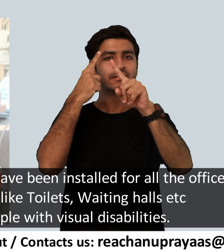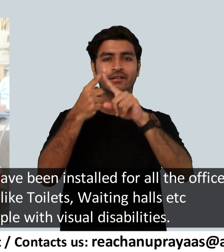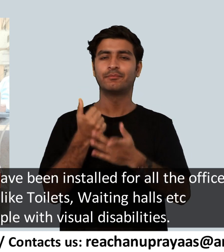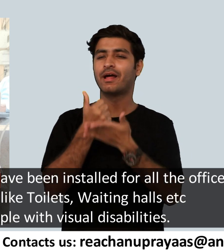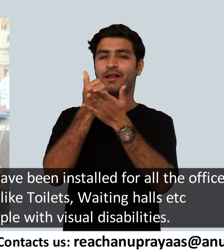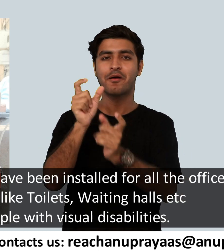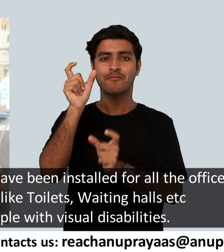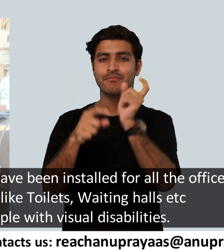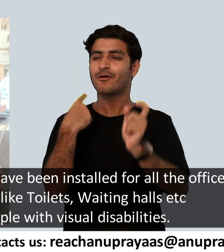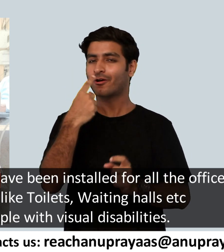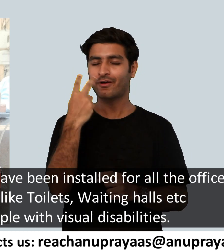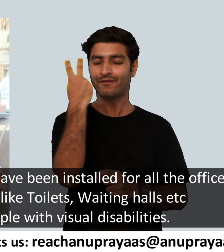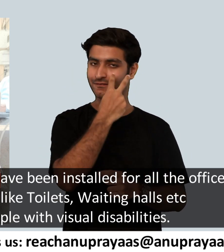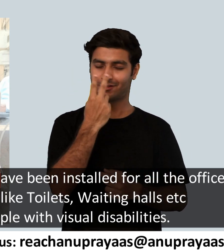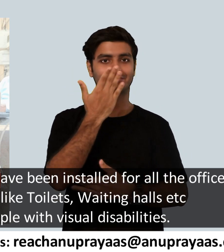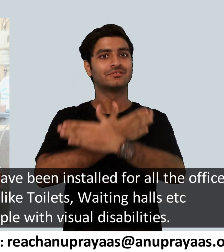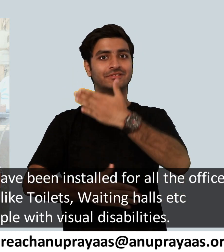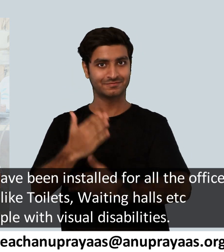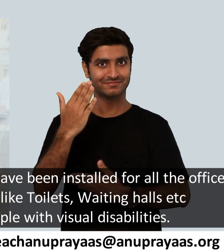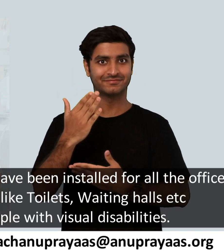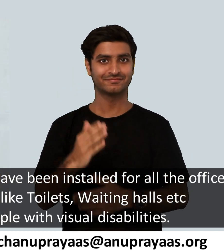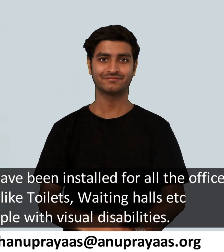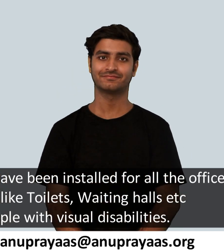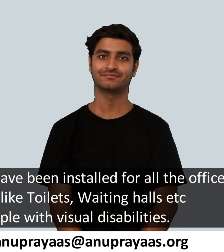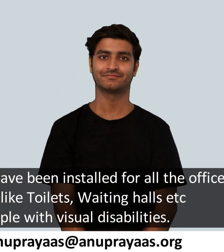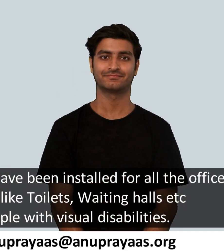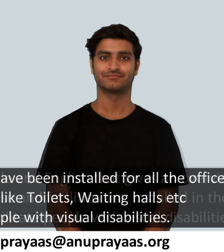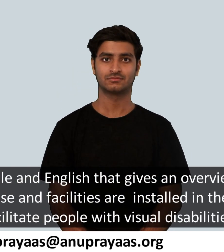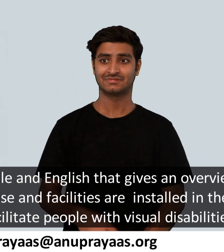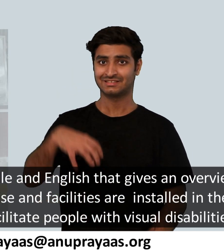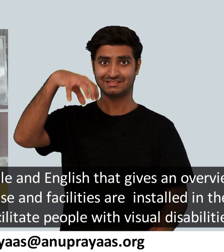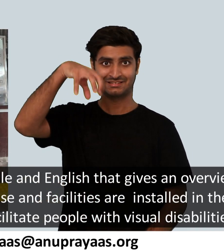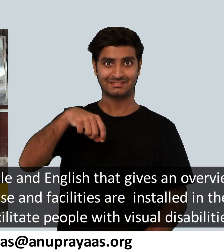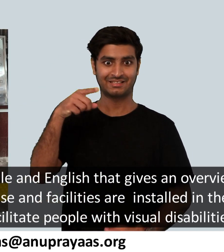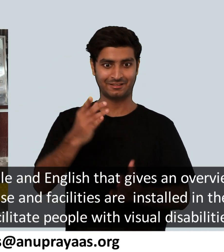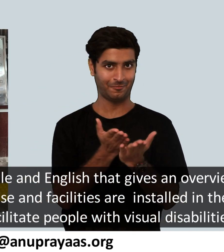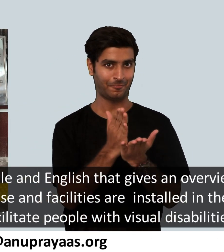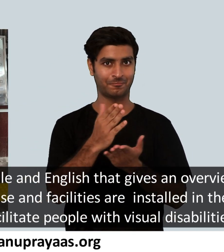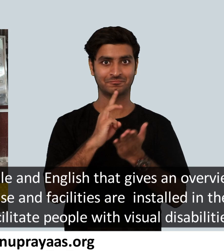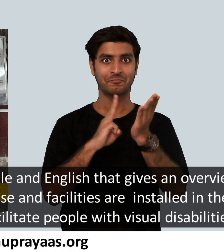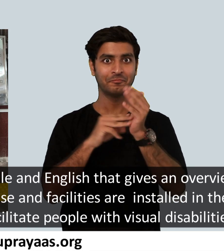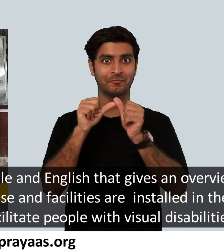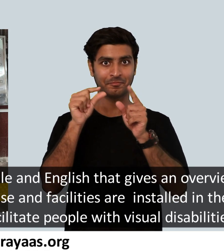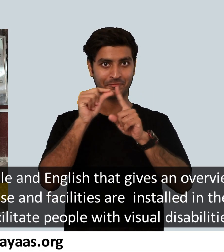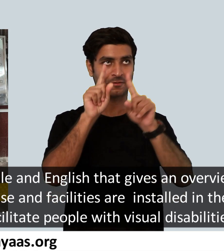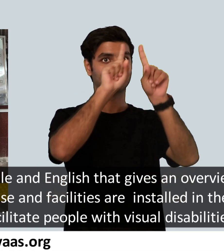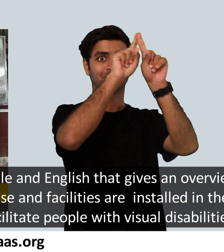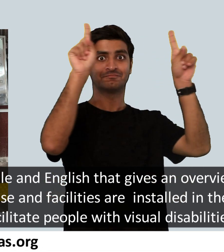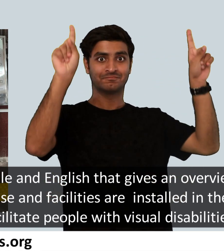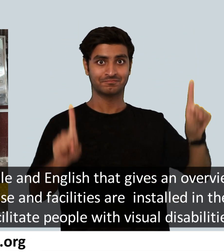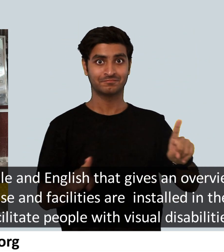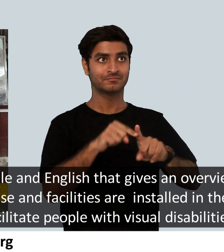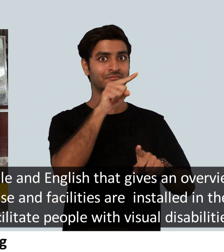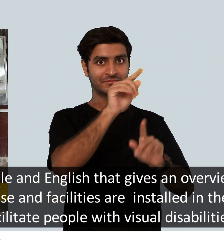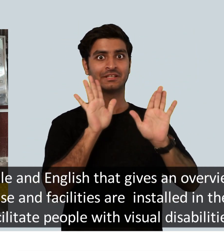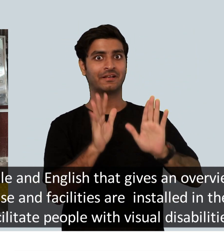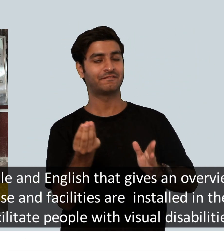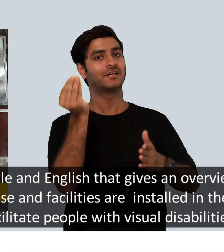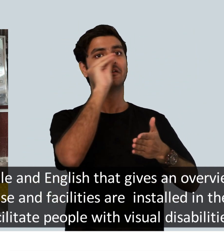to help people with visual disabilities. A station map in Braille and English that gives an